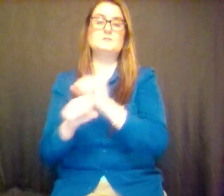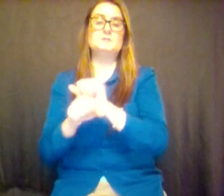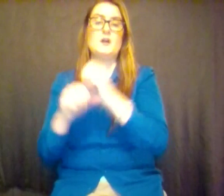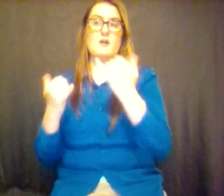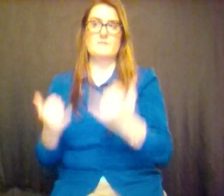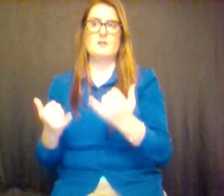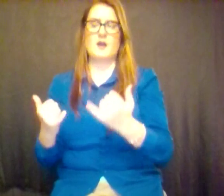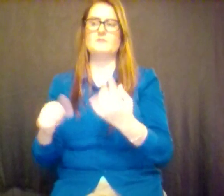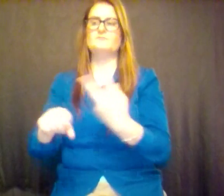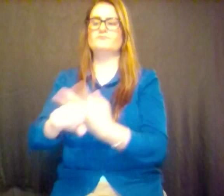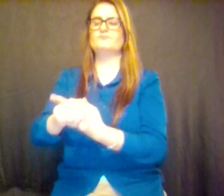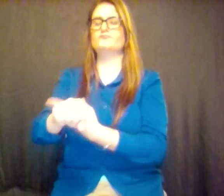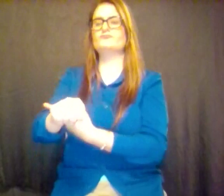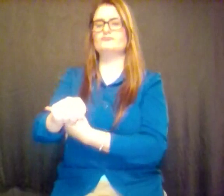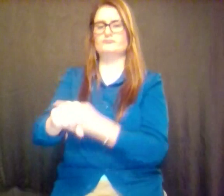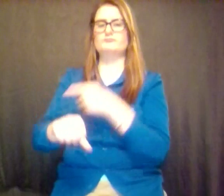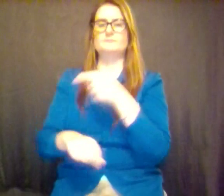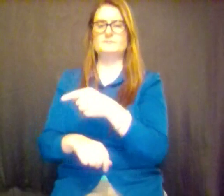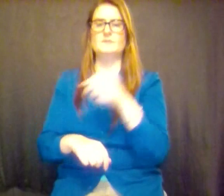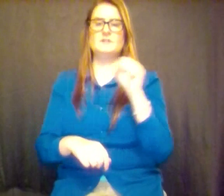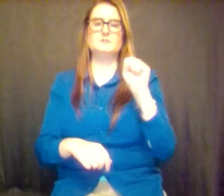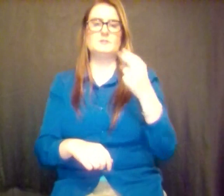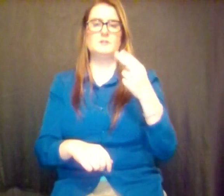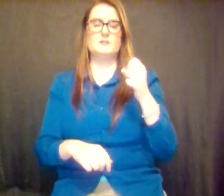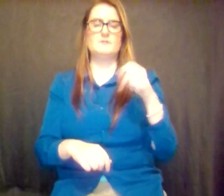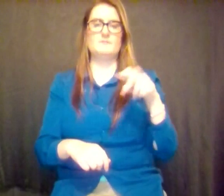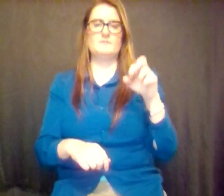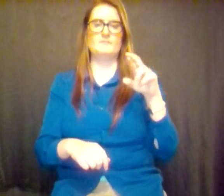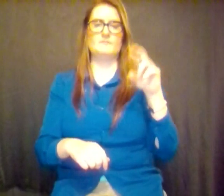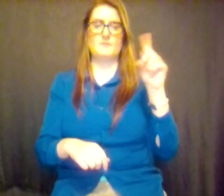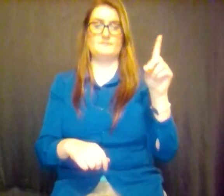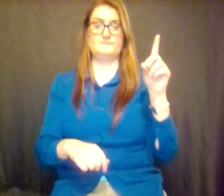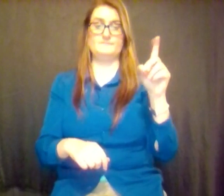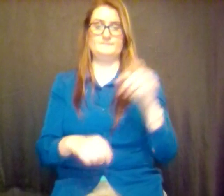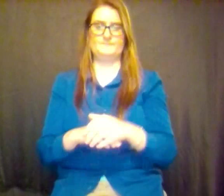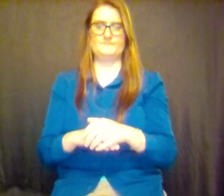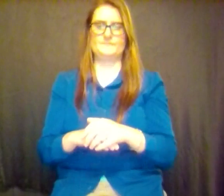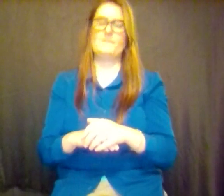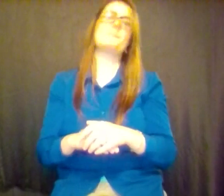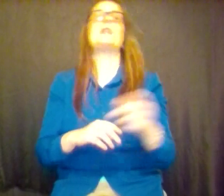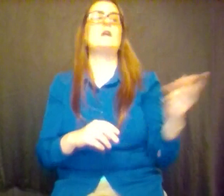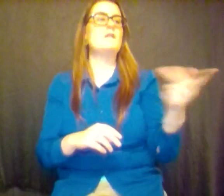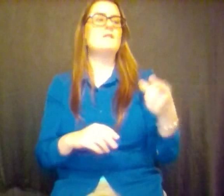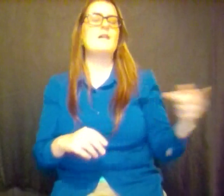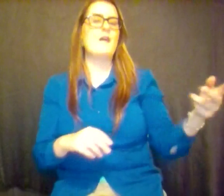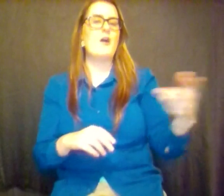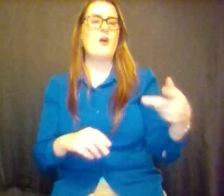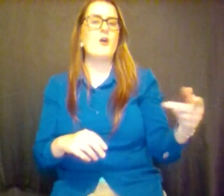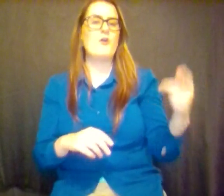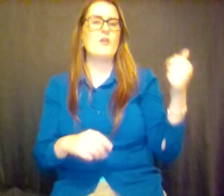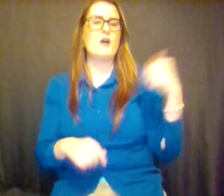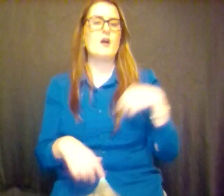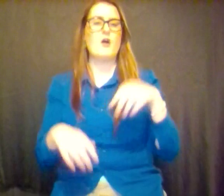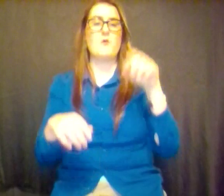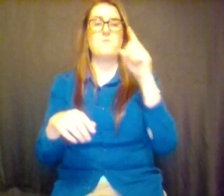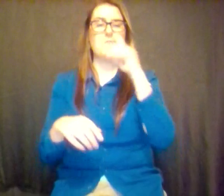looking after sheep was a boring job, but David knew better. Sometimes lions and bears would try to eat the